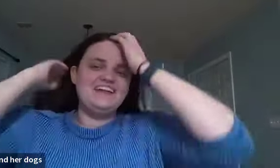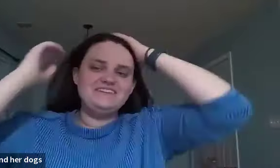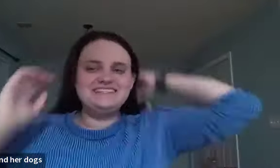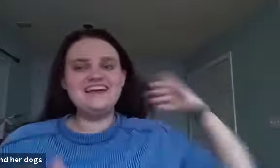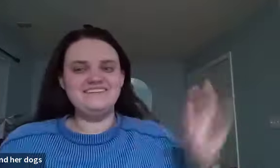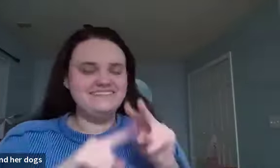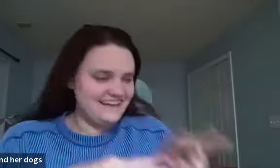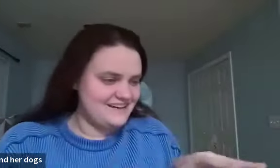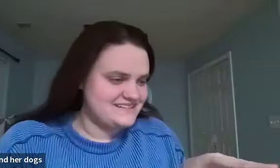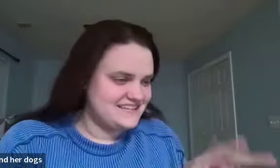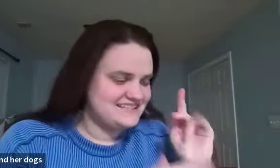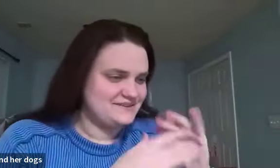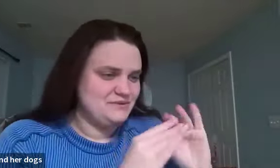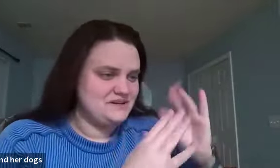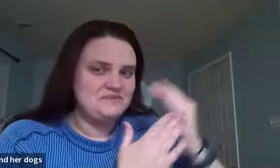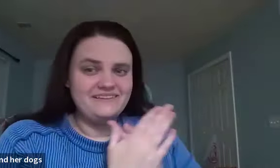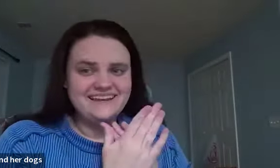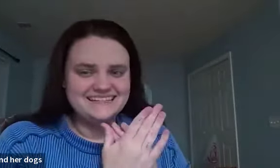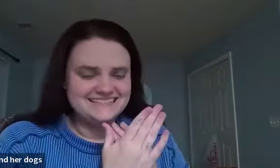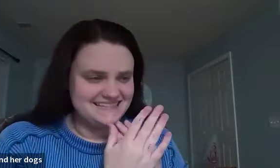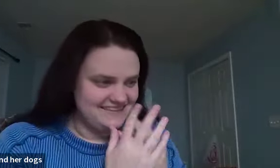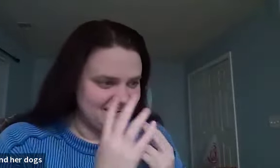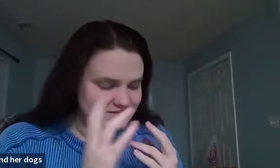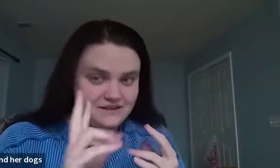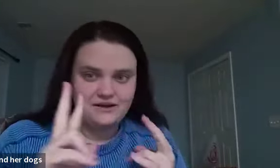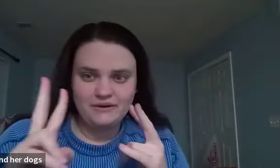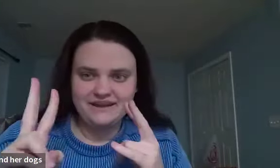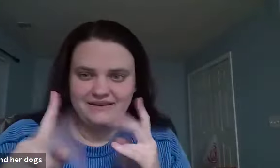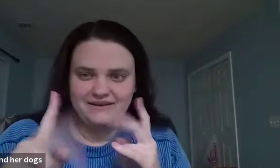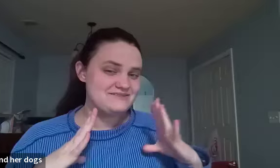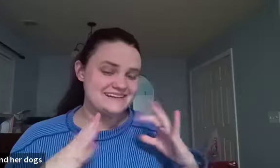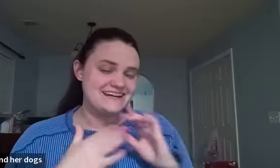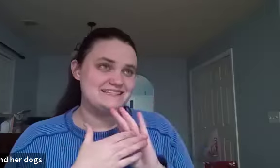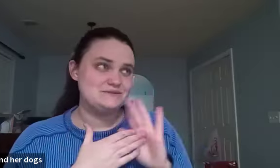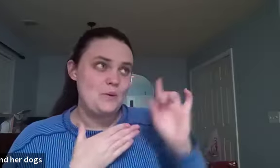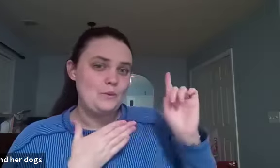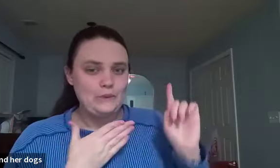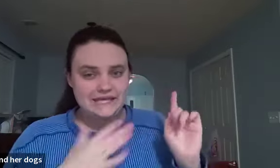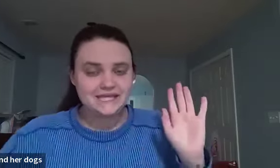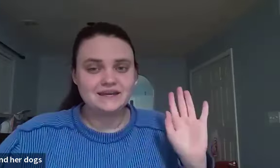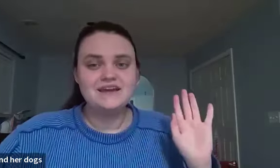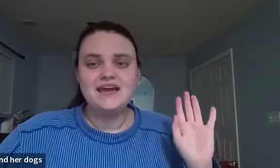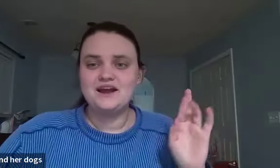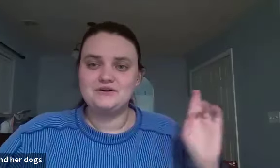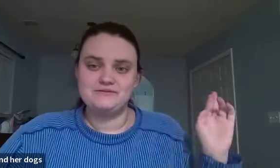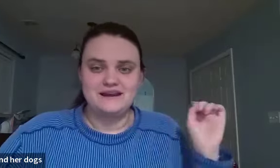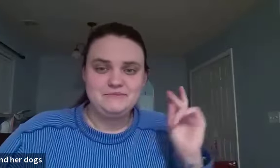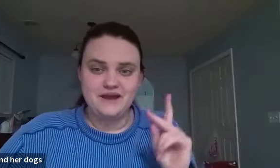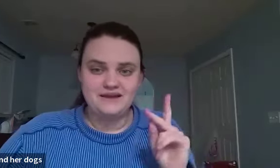I looked down and I was like, because I was pulling up the list, and then I was like, oh wait, I had a nice week and are ready back